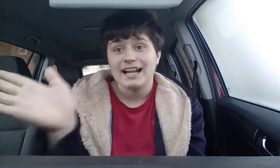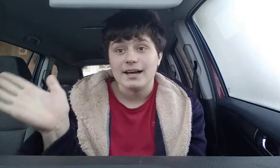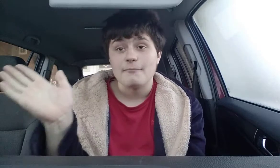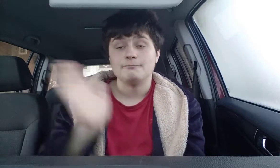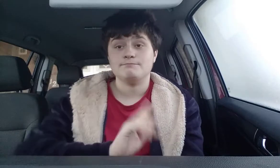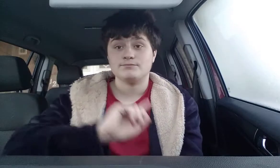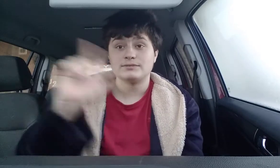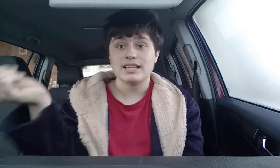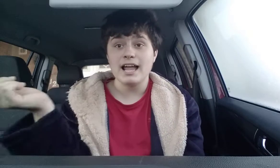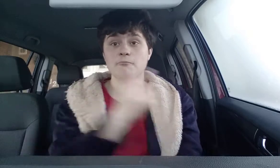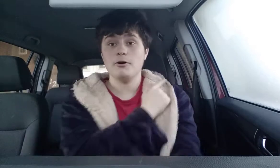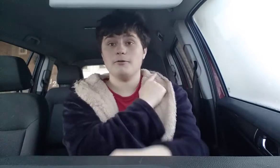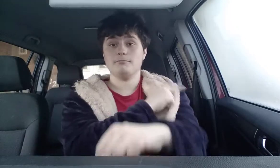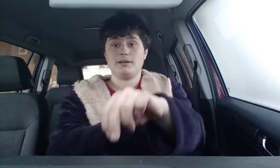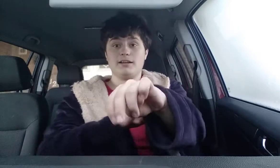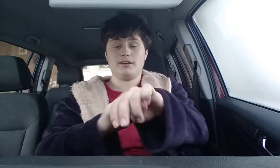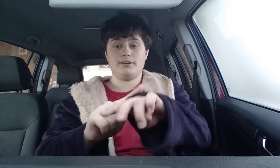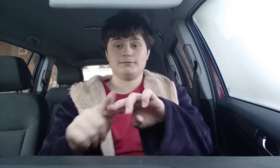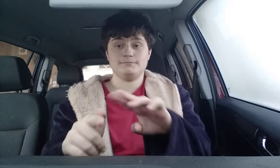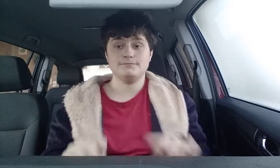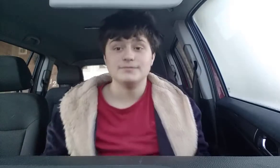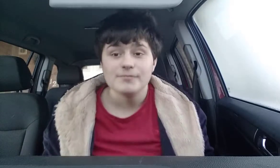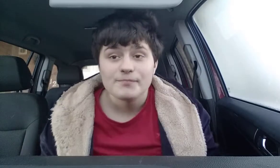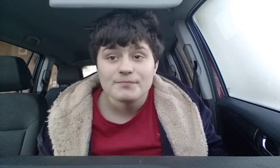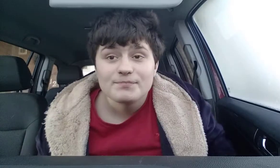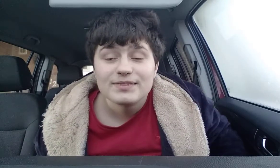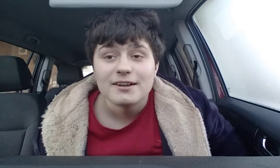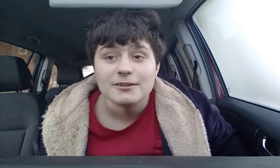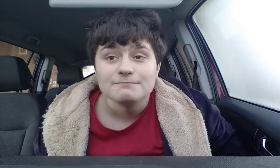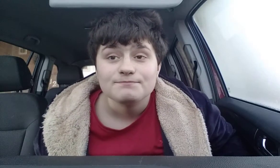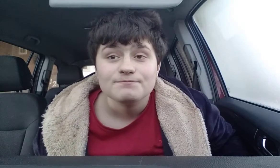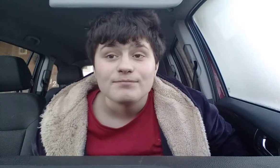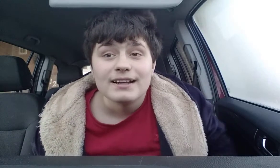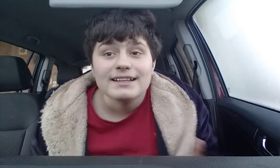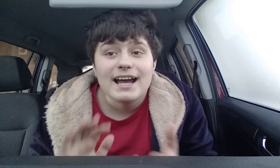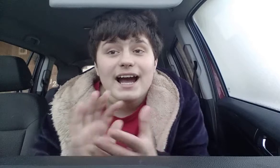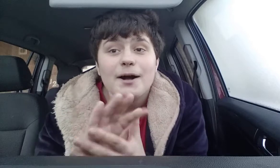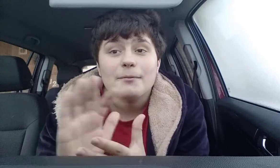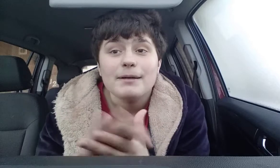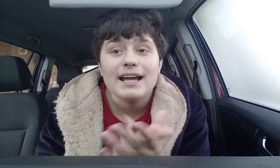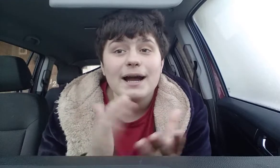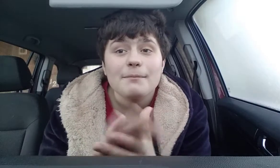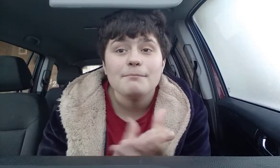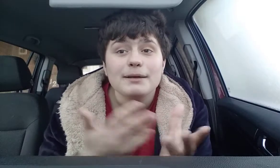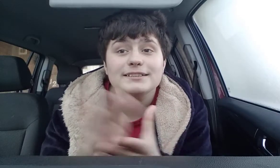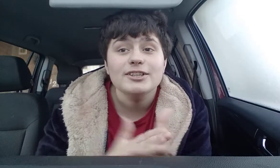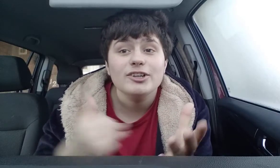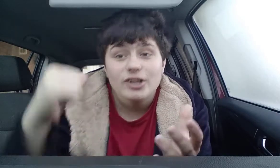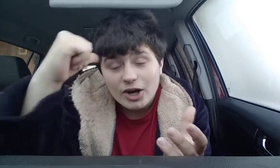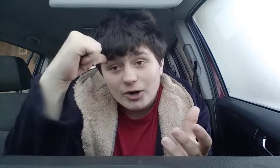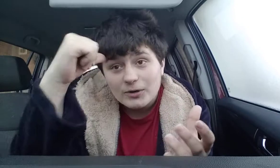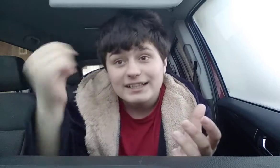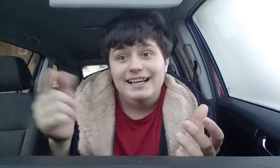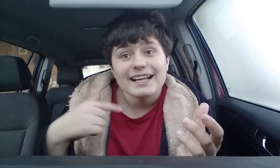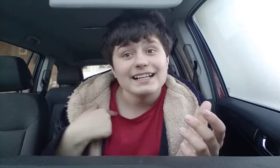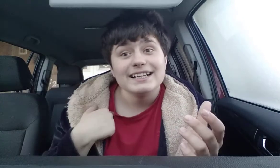them I won't be long. They'll be happy to know that